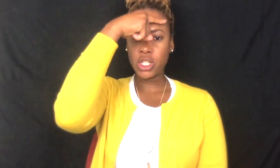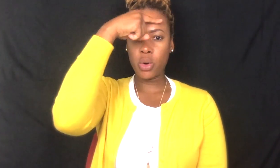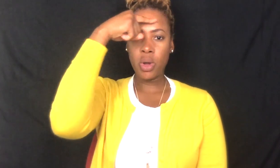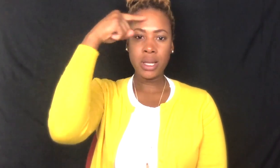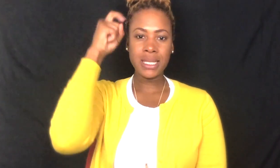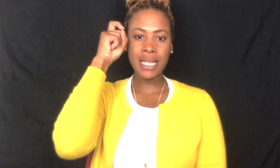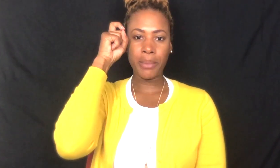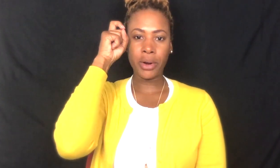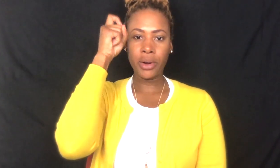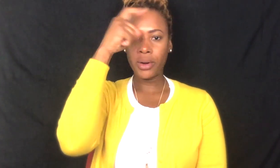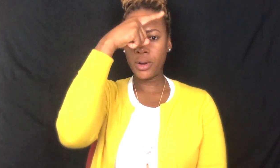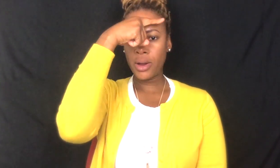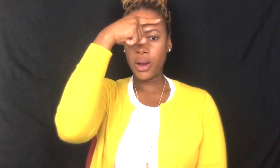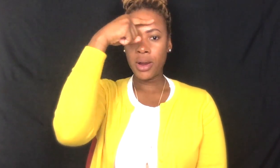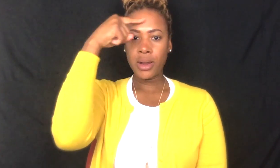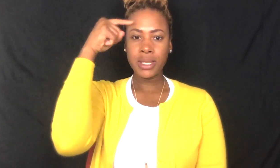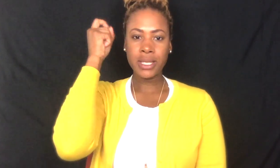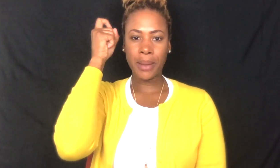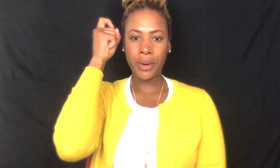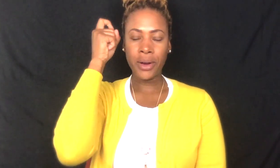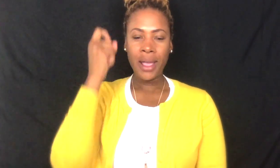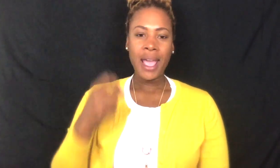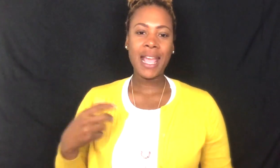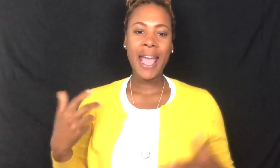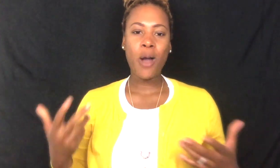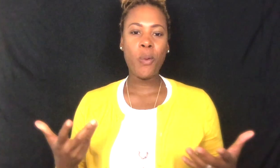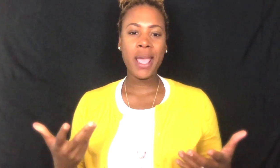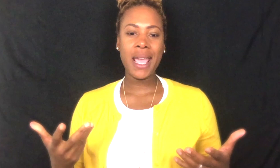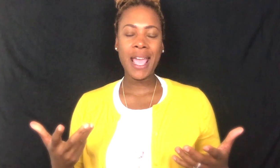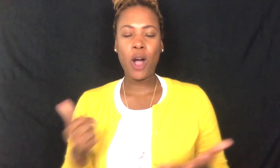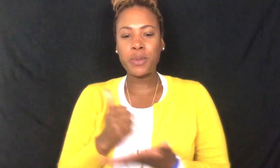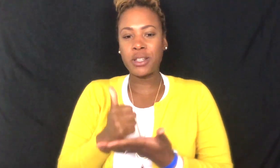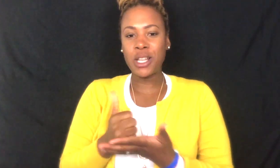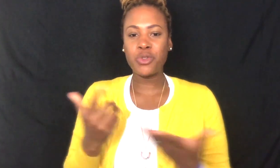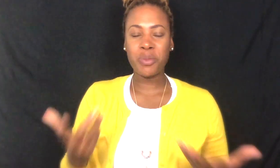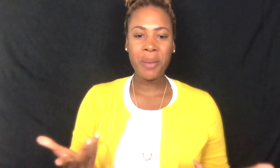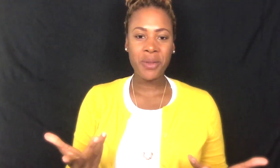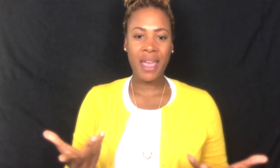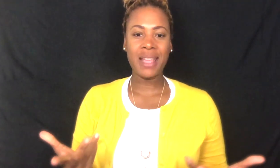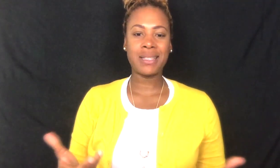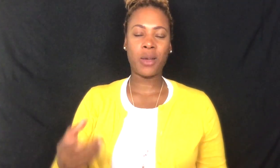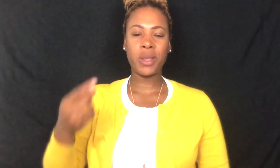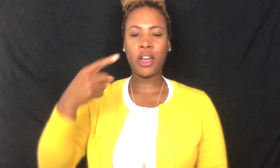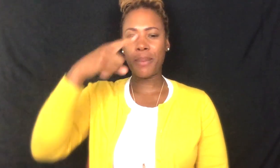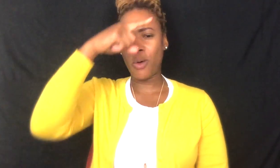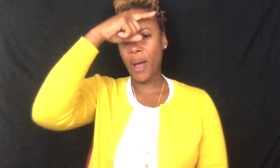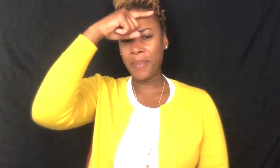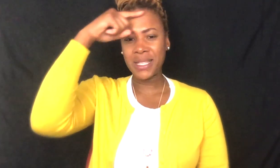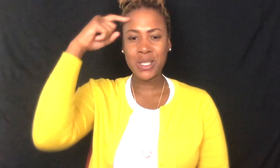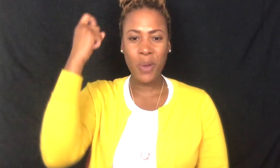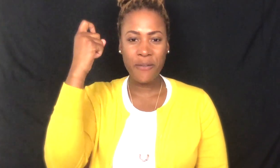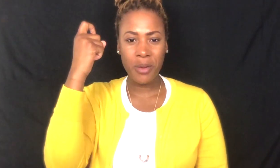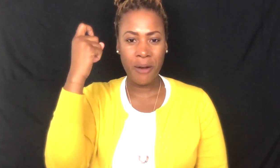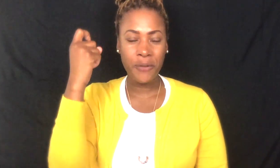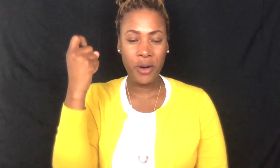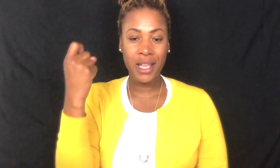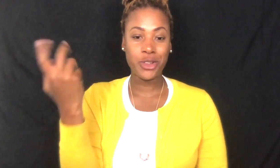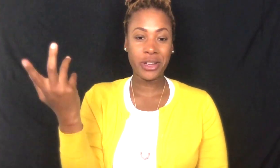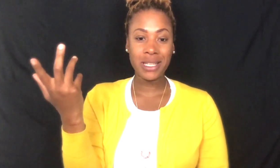So summer. And how we helped ourselves remember that is like we thought about wiping sweat from our forehead during the summer,